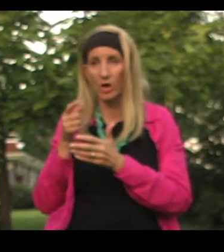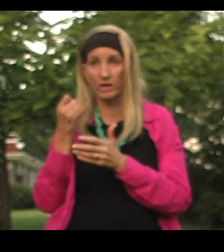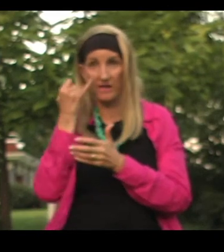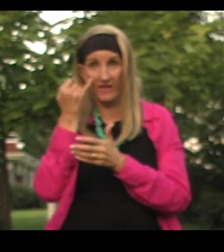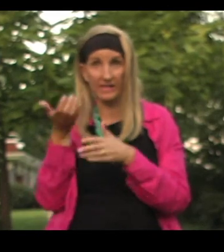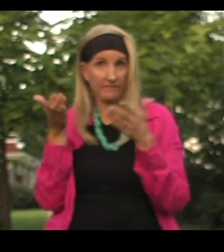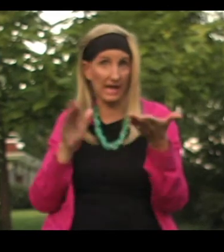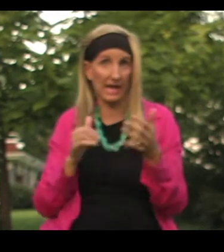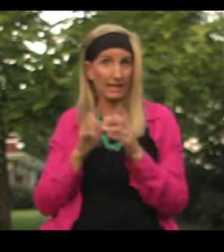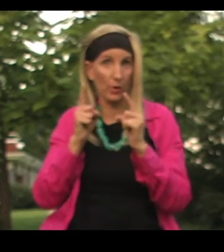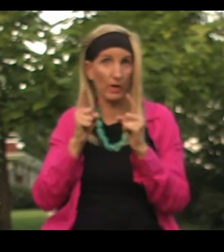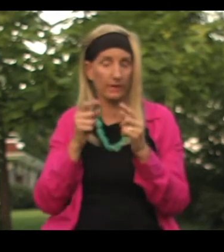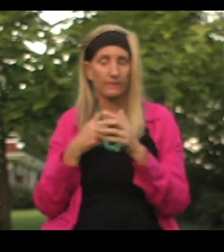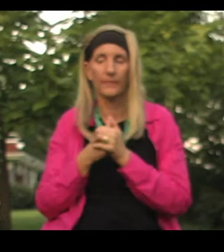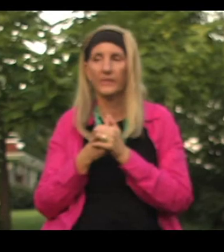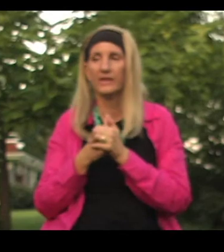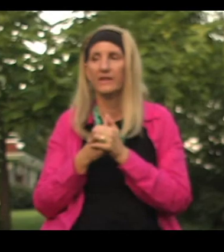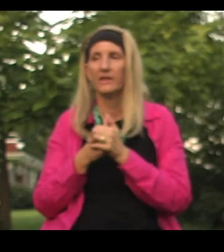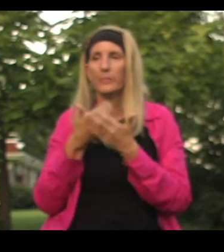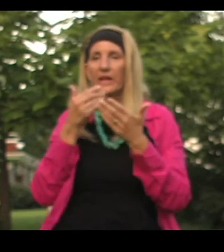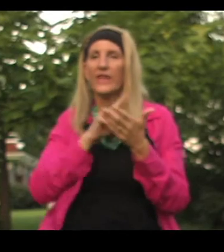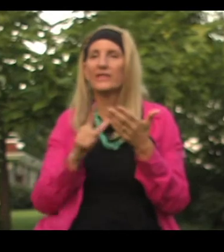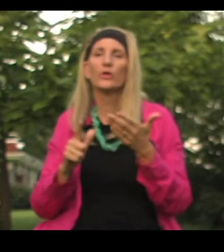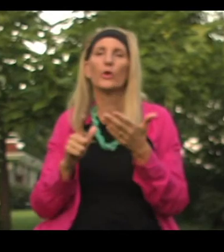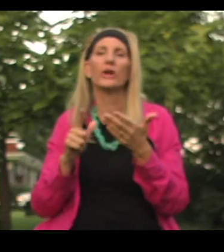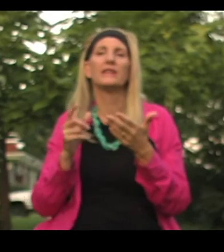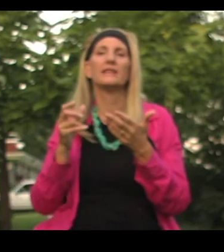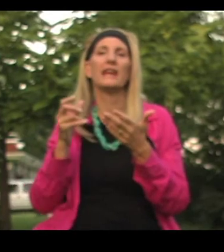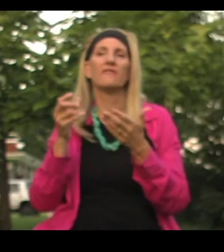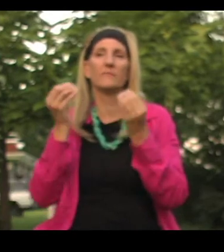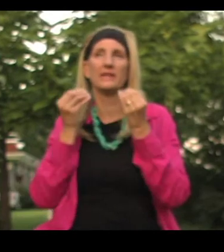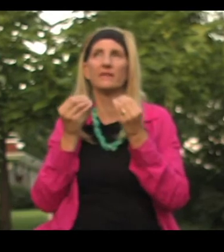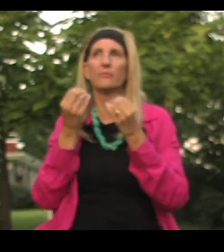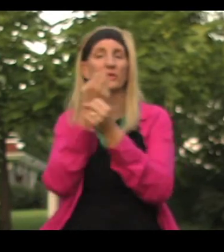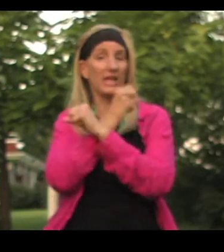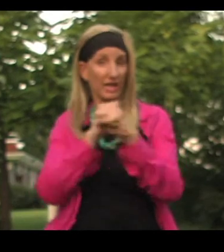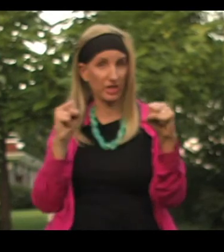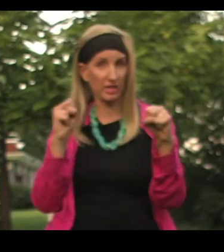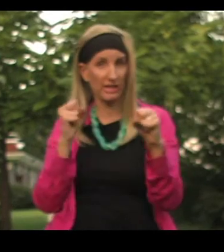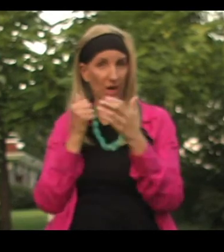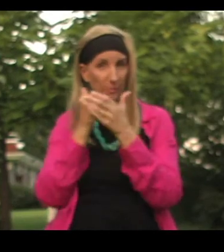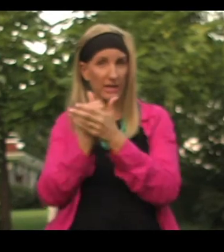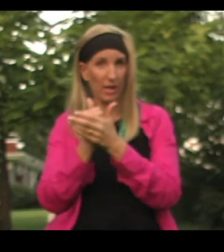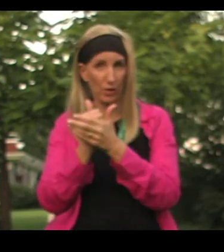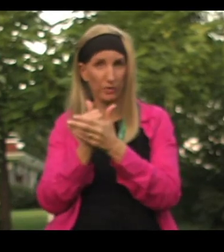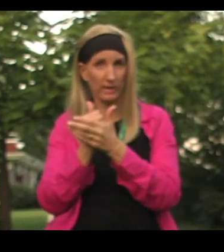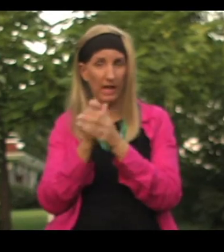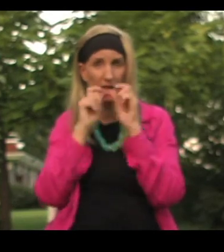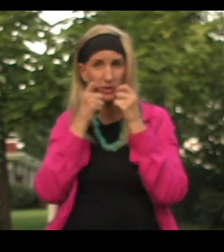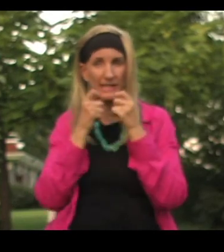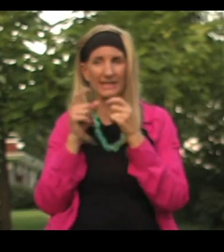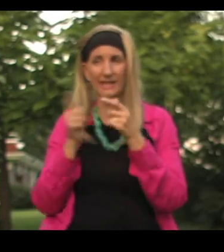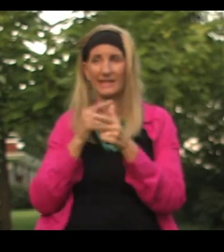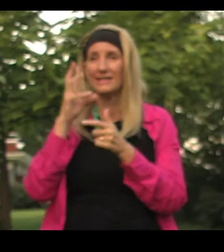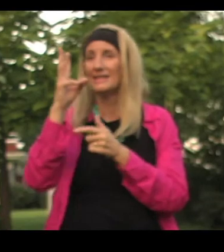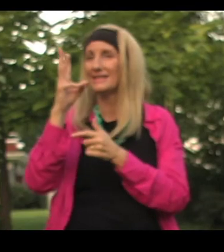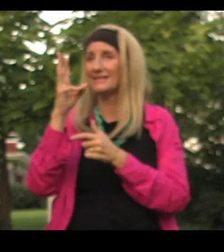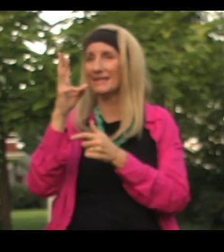if I died going. But I thank the Lord, he gave me protection, helped me to go get Andres. And then 6